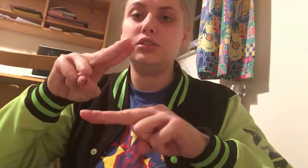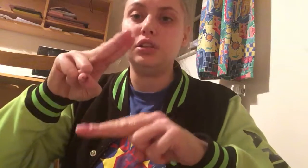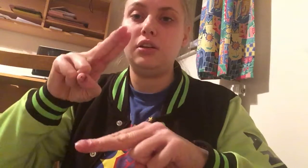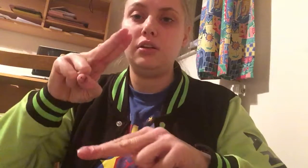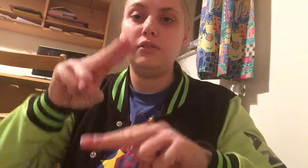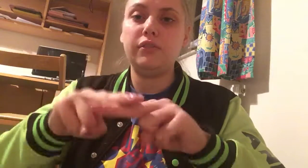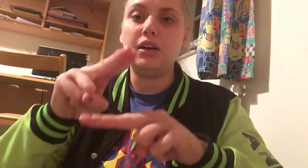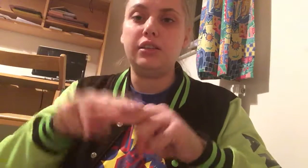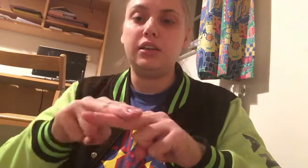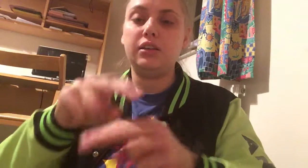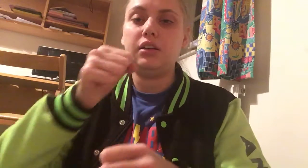do father.